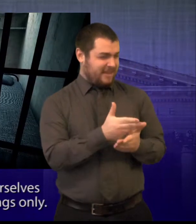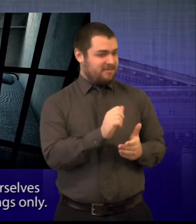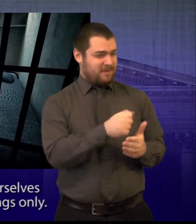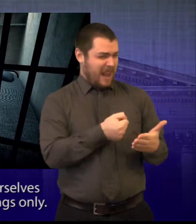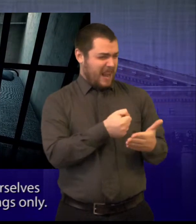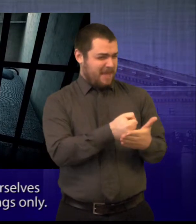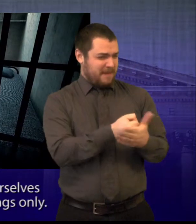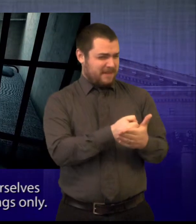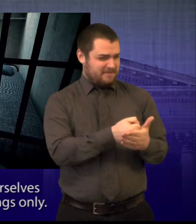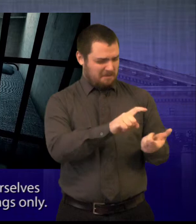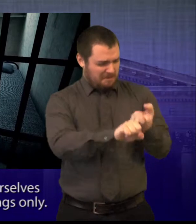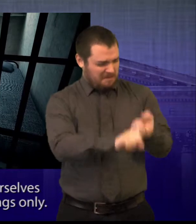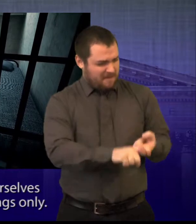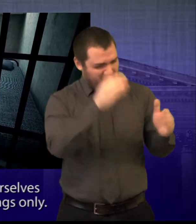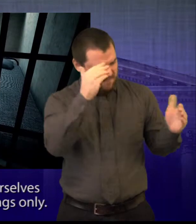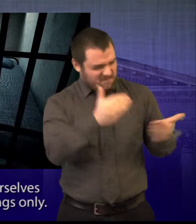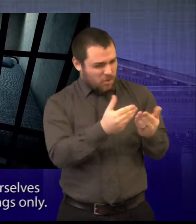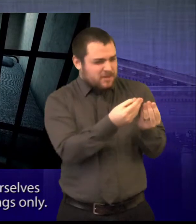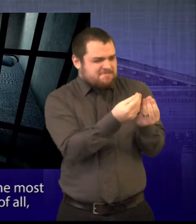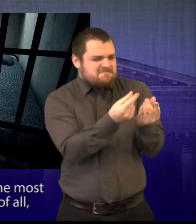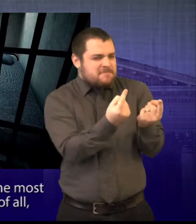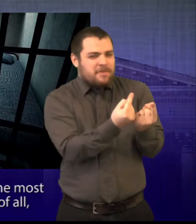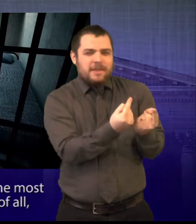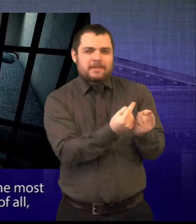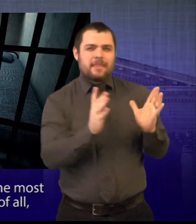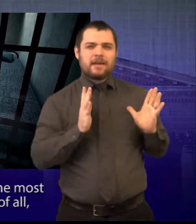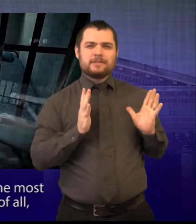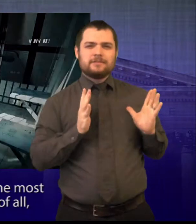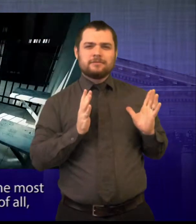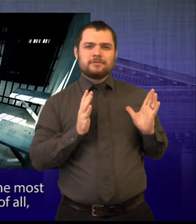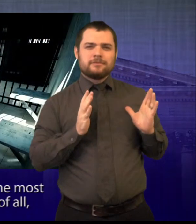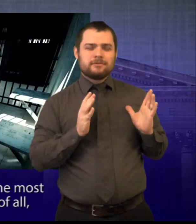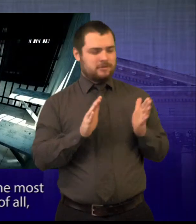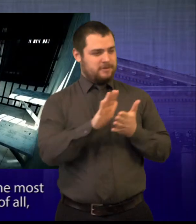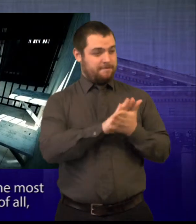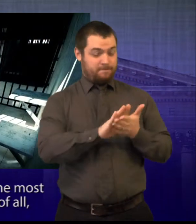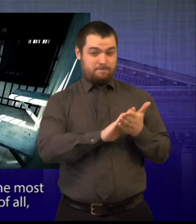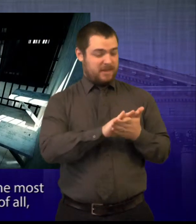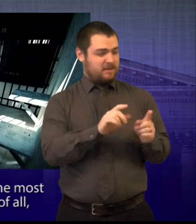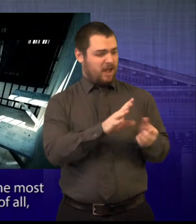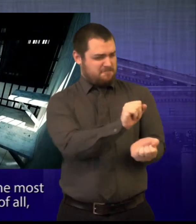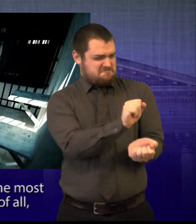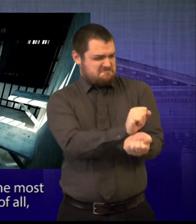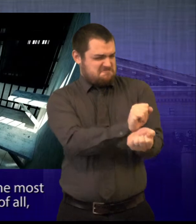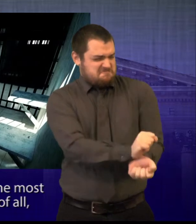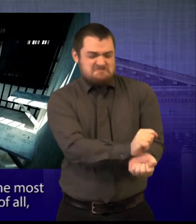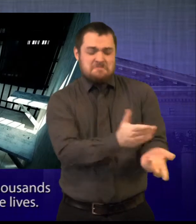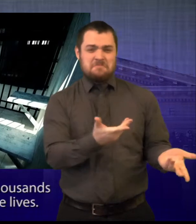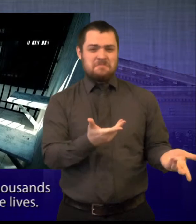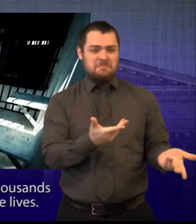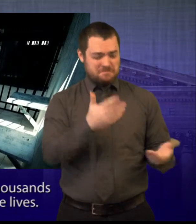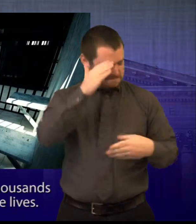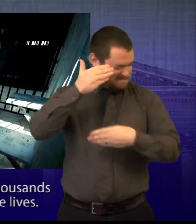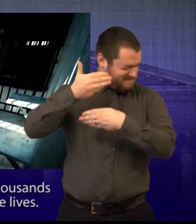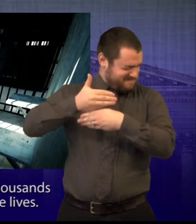our lives to material things only. We will have climbed into the most restricting straitjacket of all,